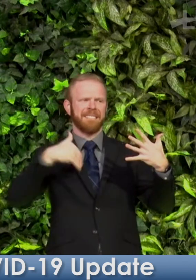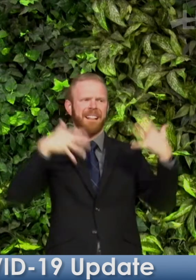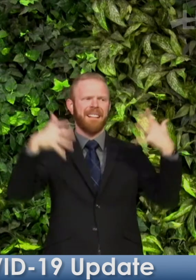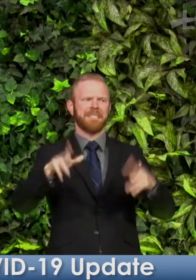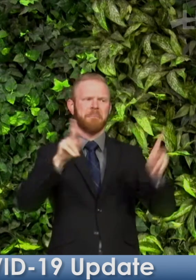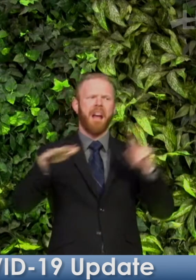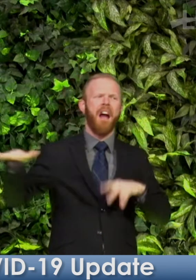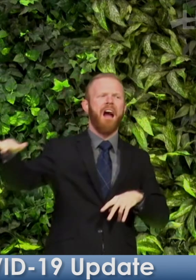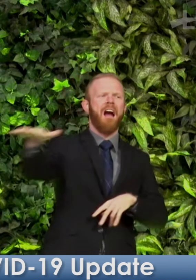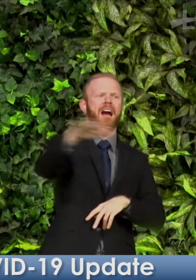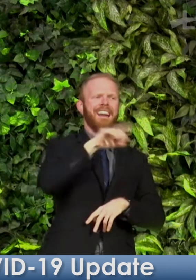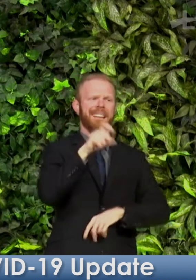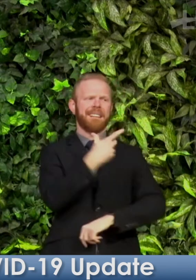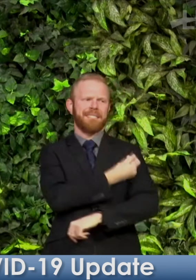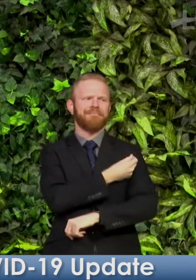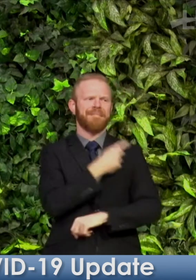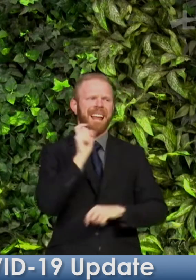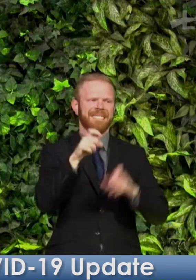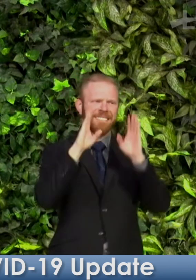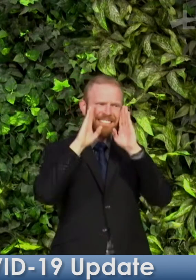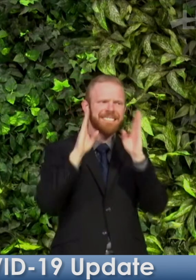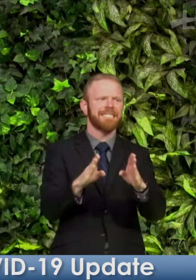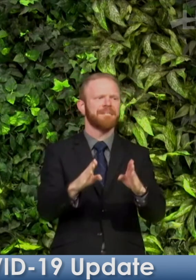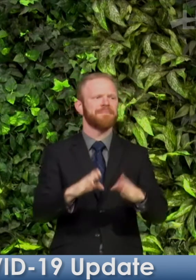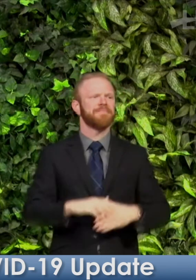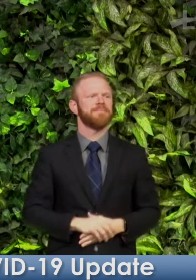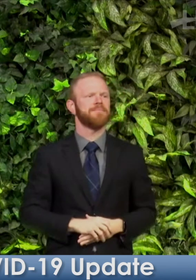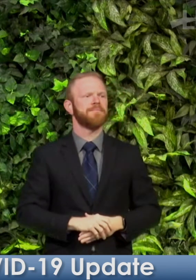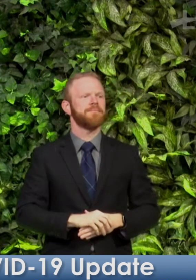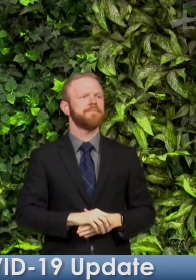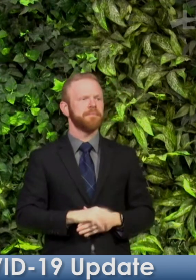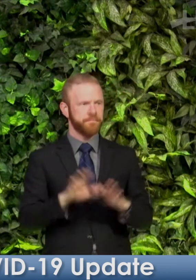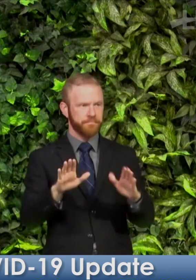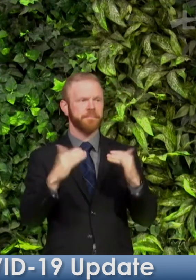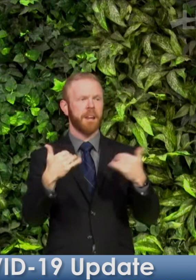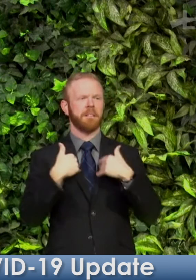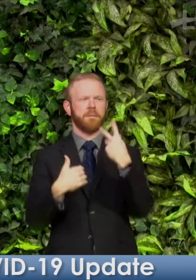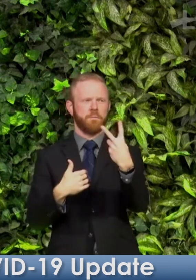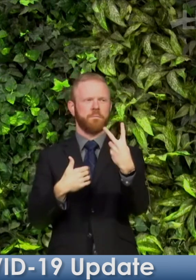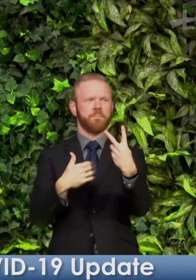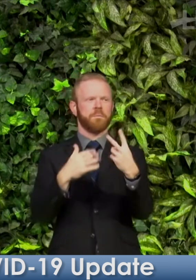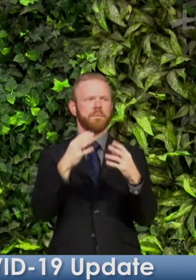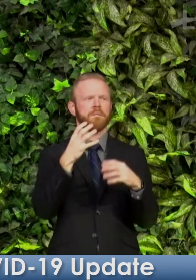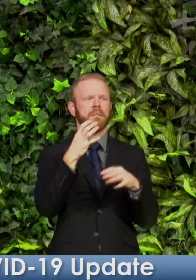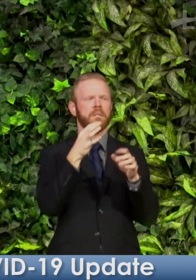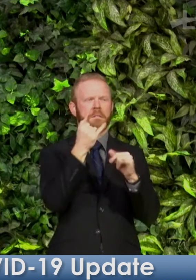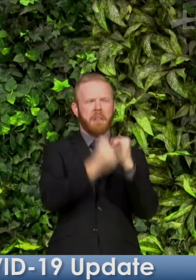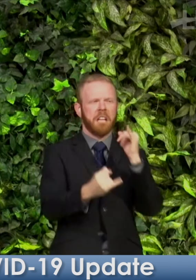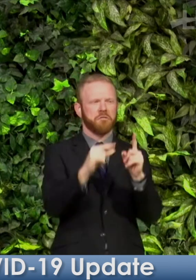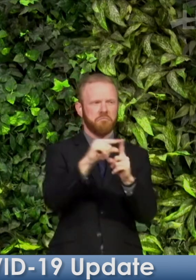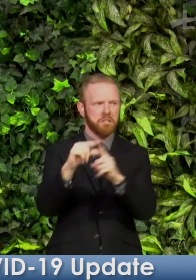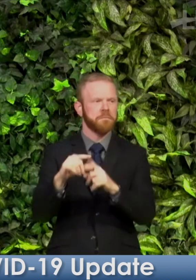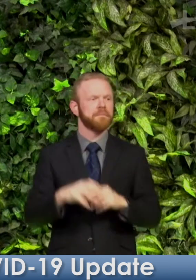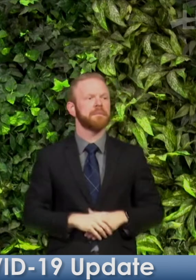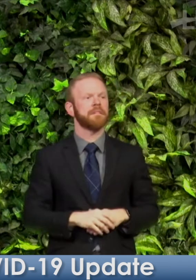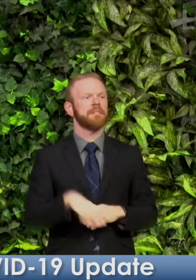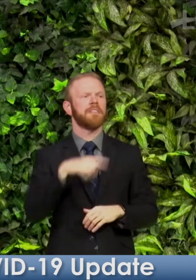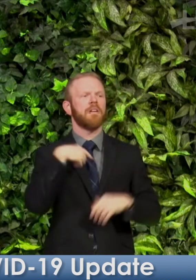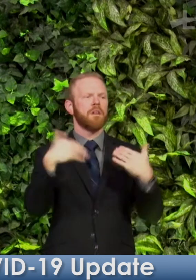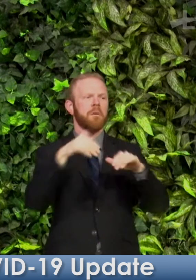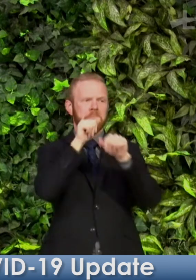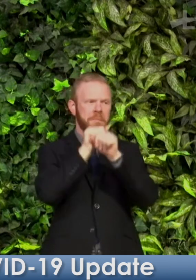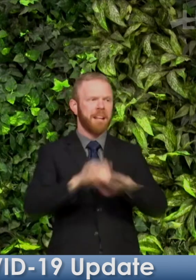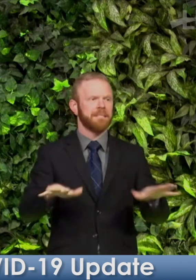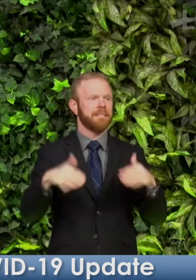vaccines. Two brief final words. We're blessed as well to have some remarkable partners